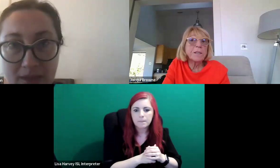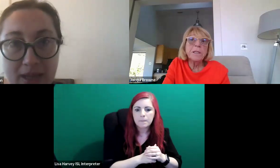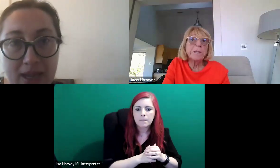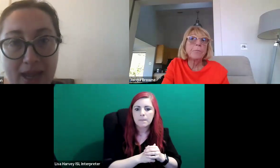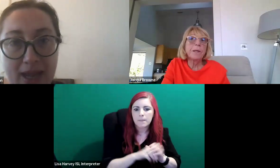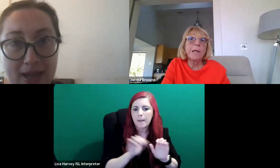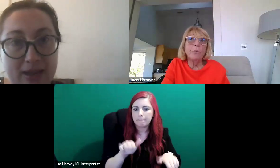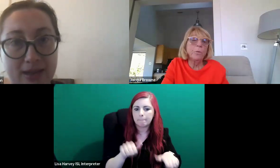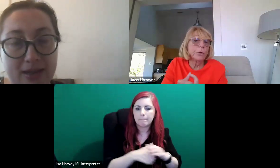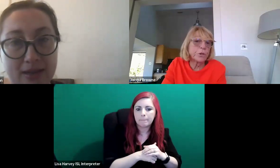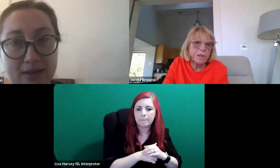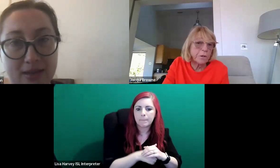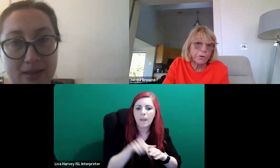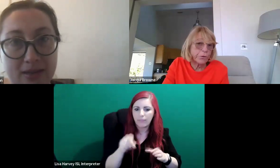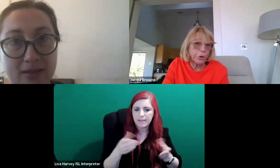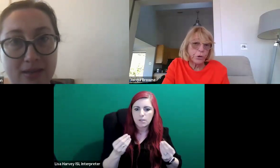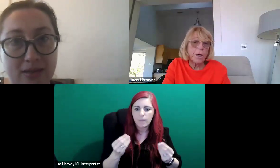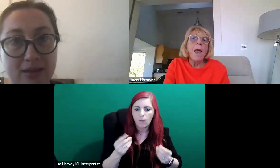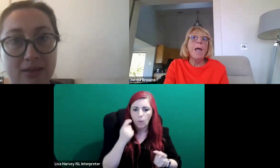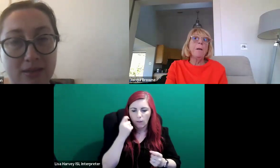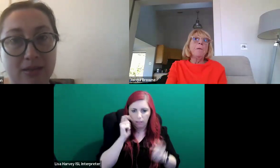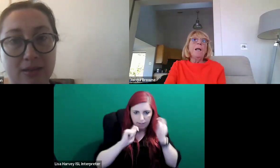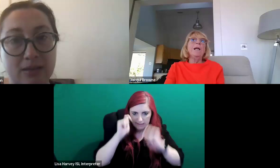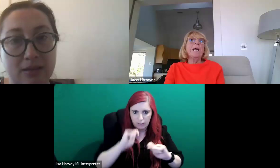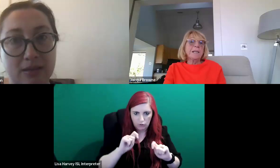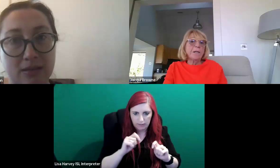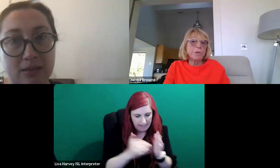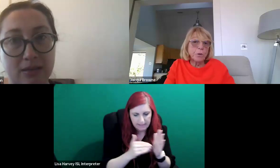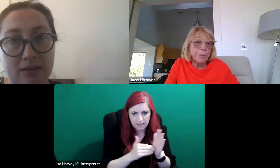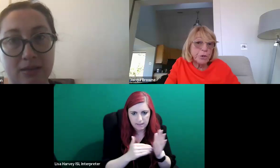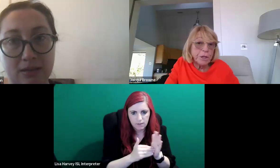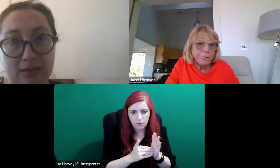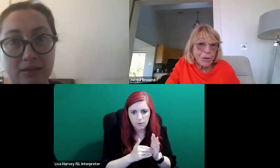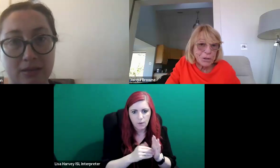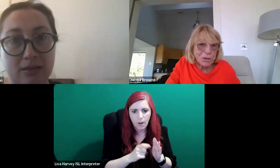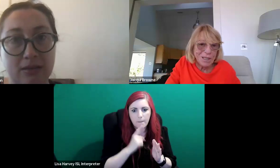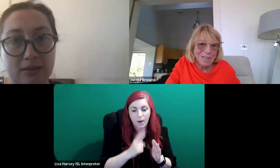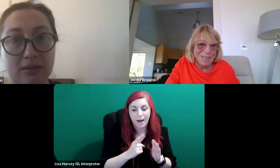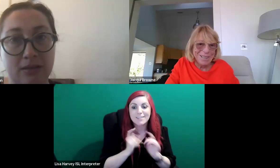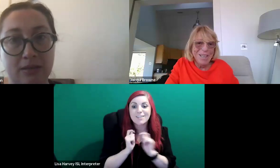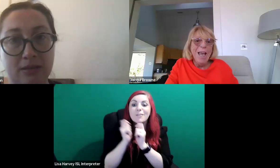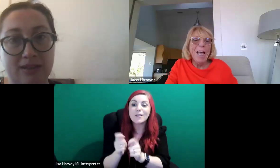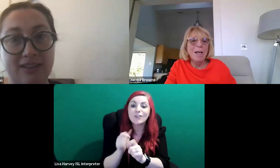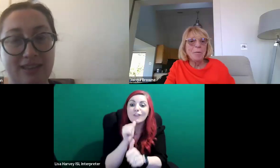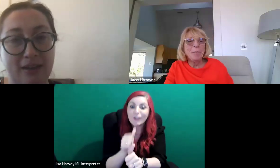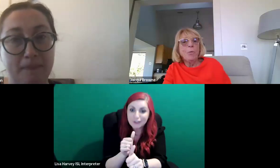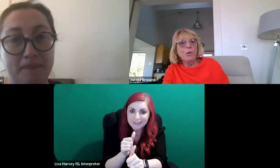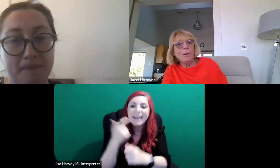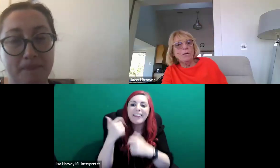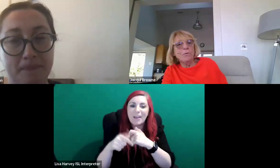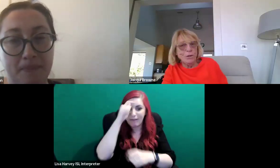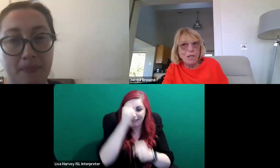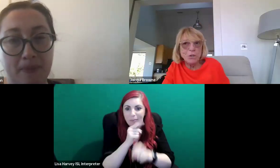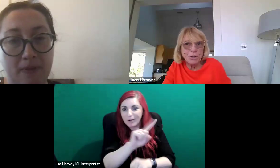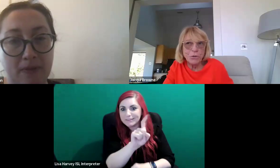dates in that it's later certainly point as well. something, and we would consider it for sure. Let's get our submission in first, Yeah.